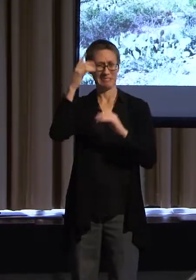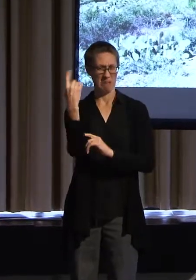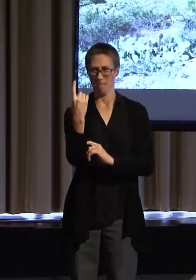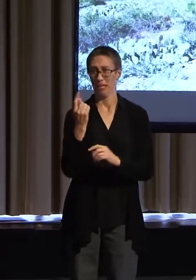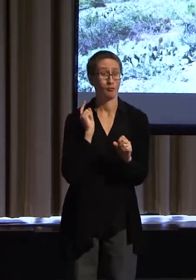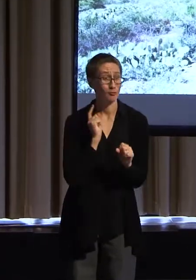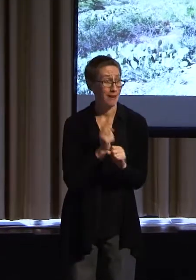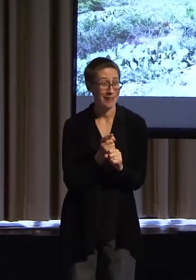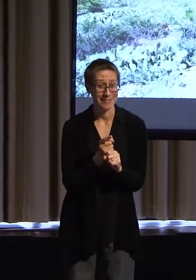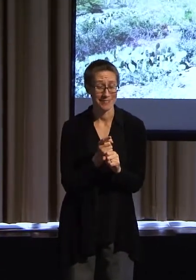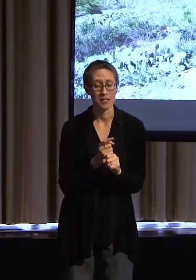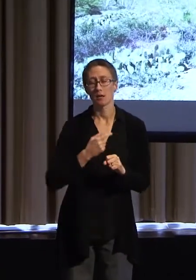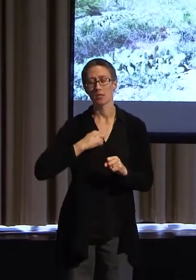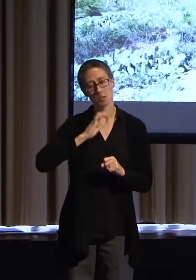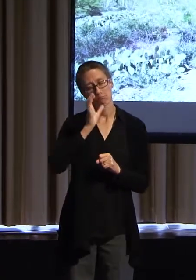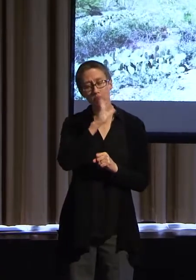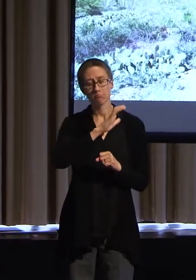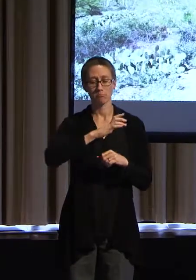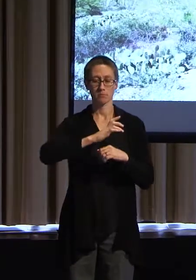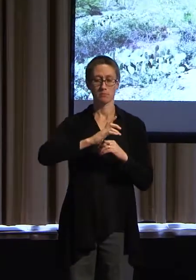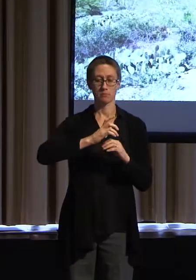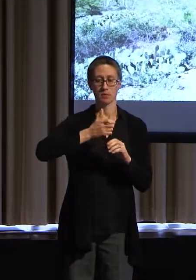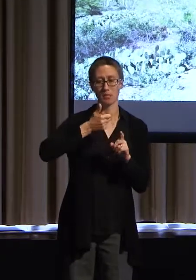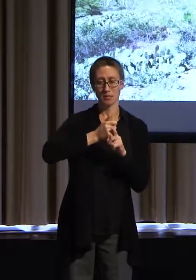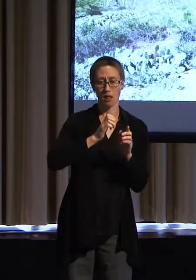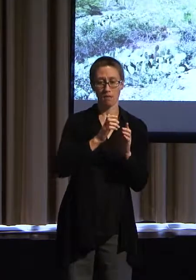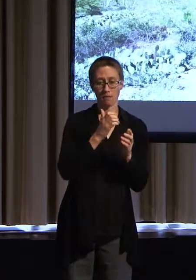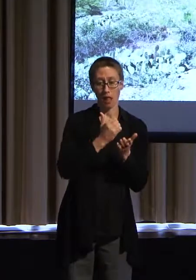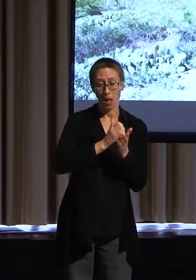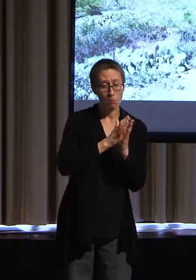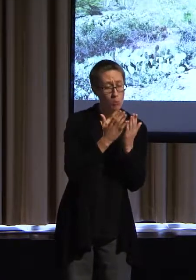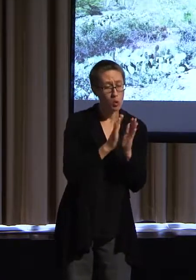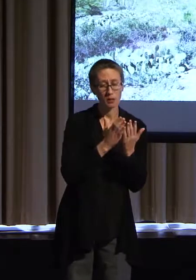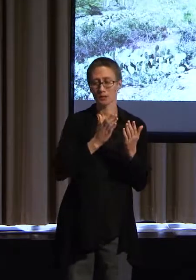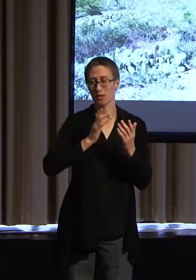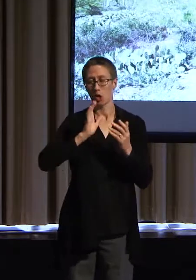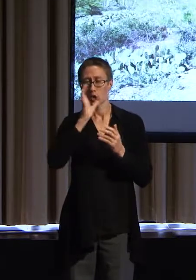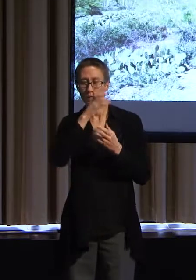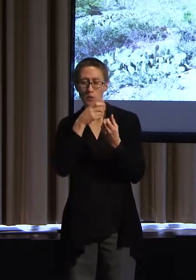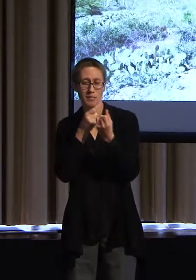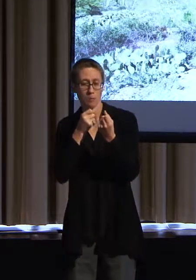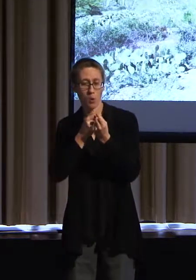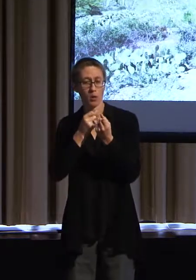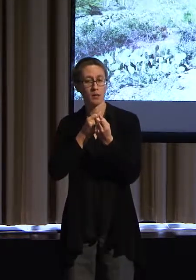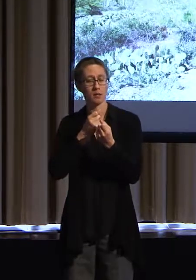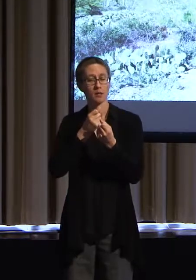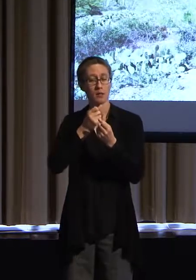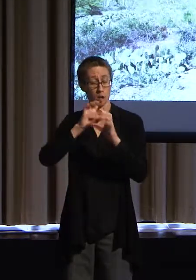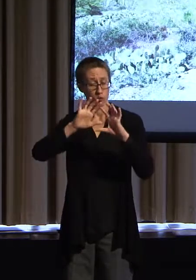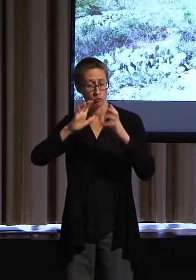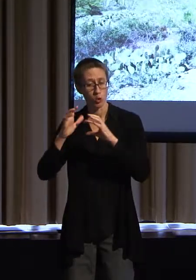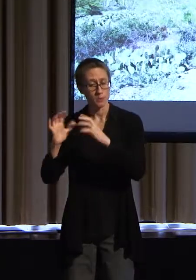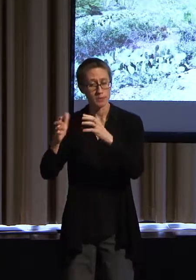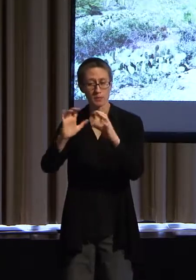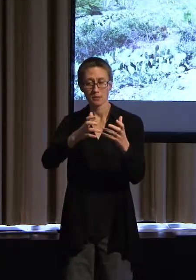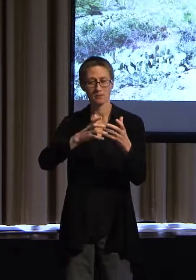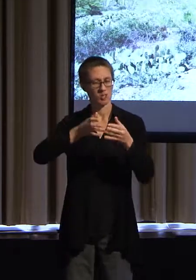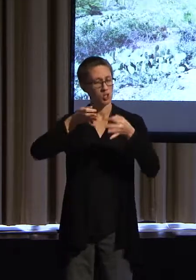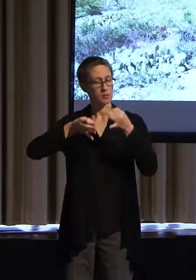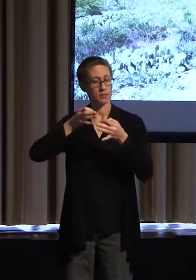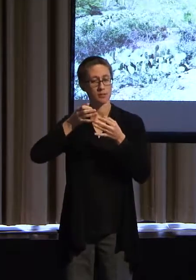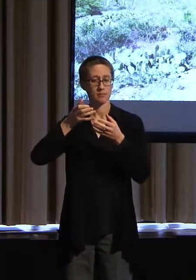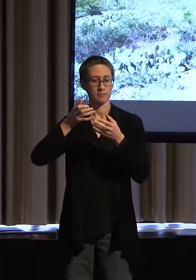looking for classes, and seeking support from healing justice groups. Yet classes and healing justice groups, who I really wanted